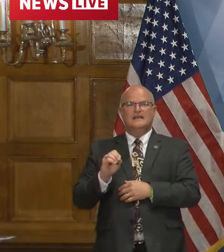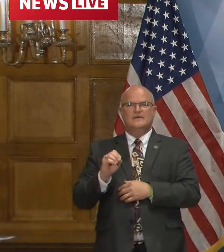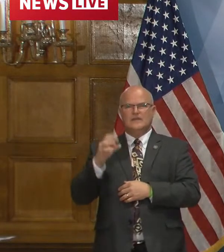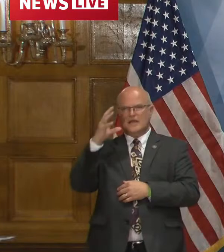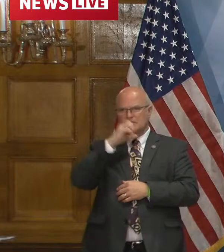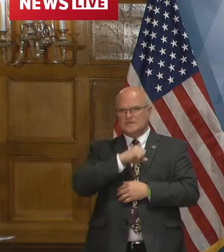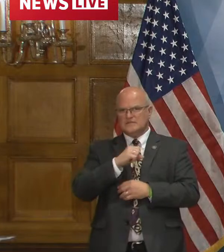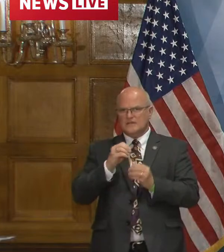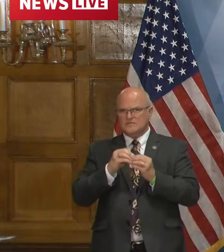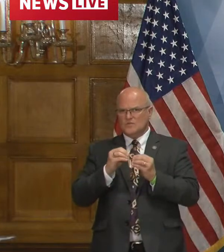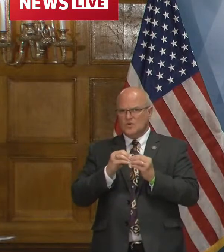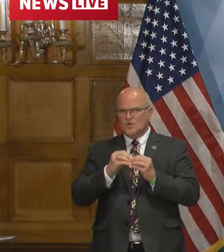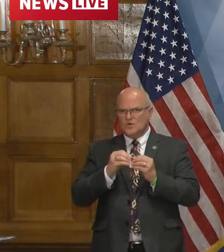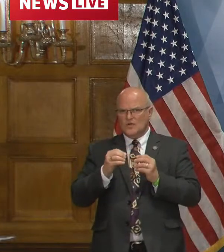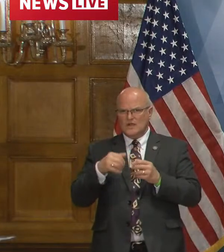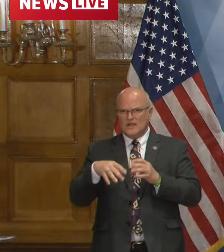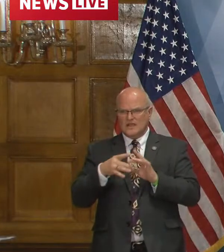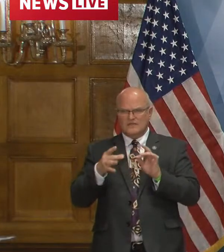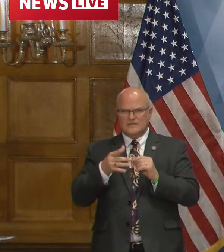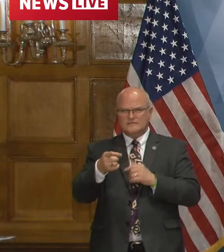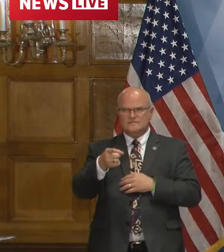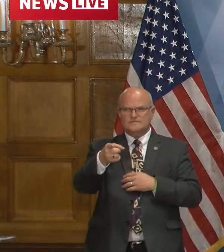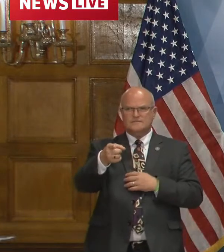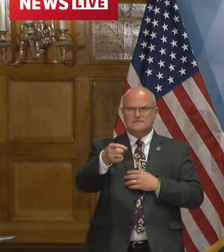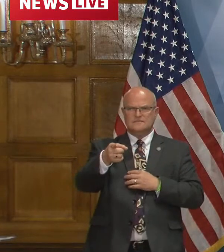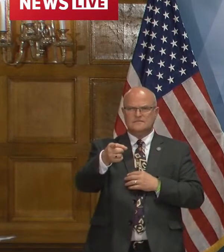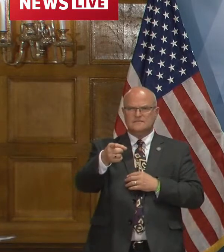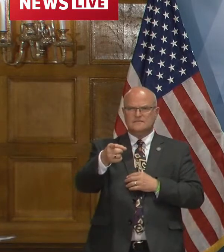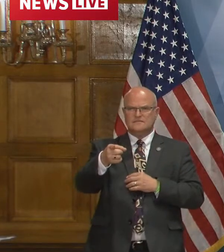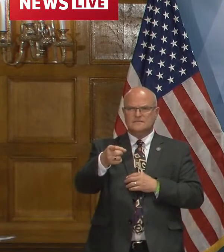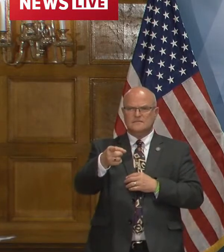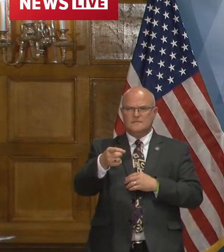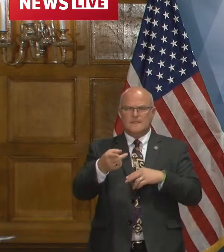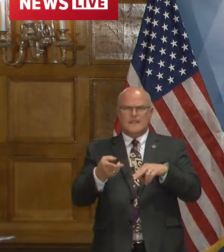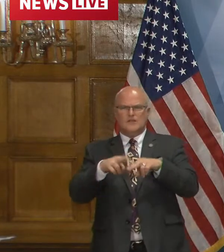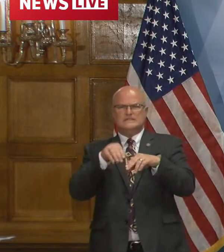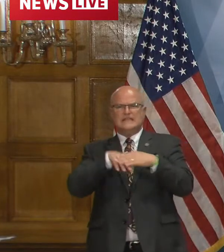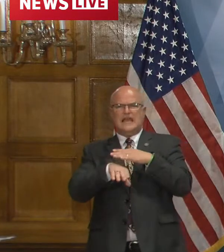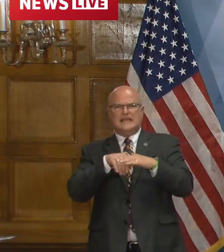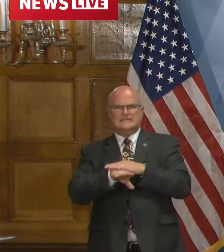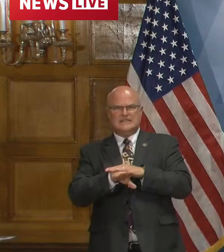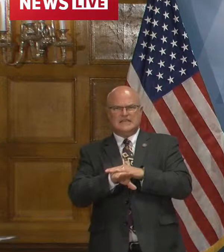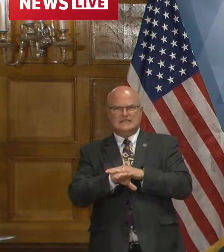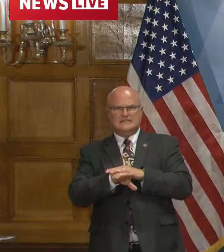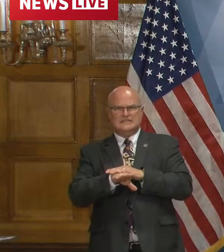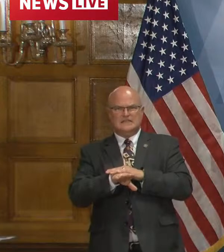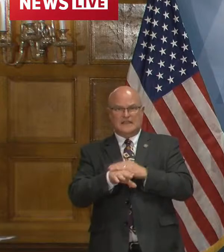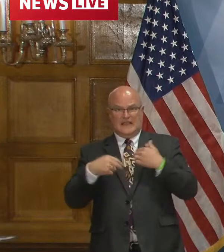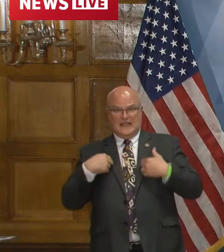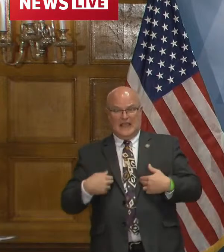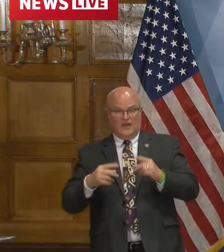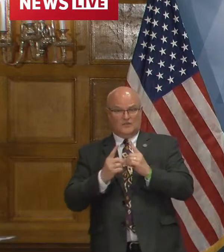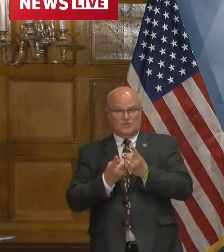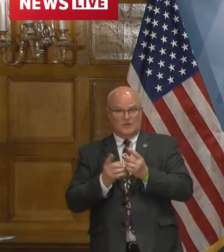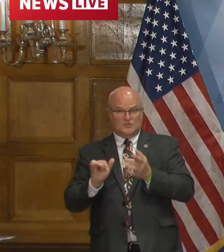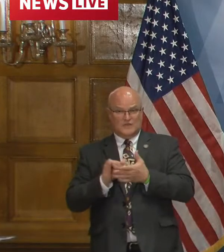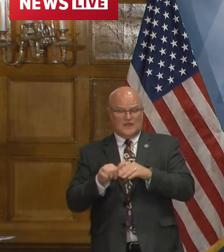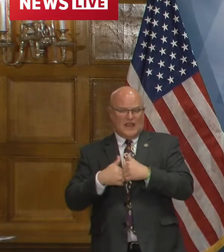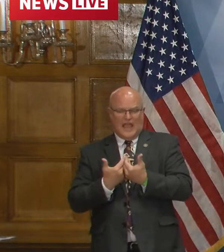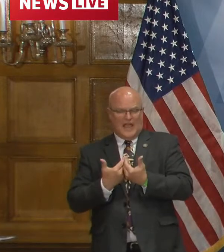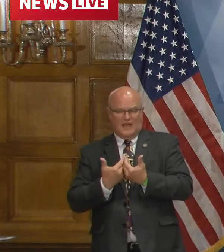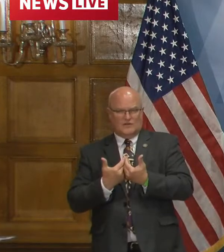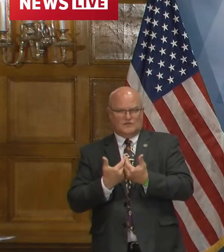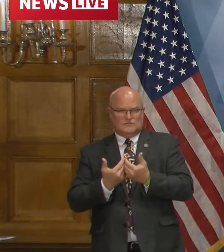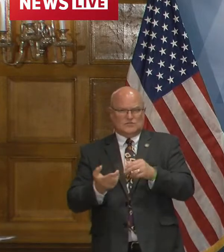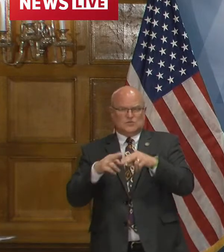What did I miss there? Did I cover it? Or? You're talking about increasing access. Is that something the health department is going to be doing, or how are you going